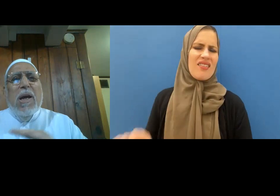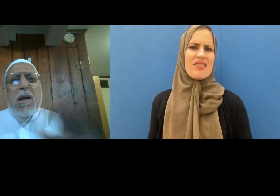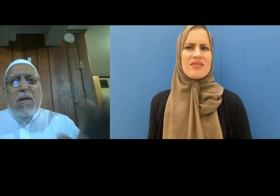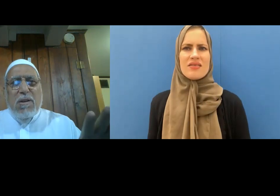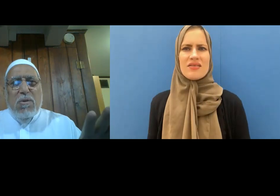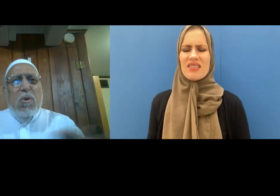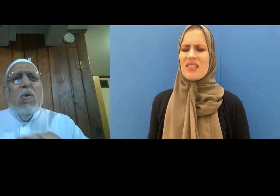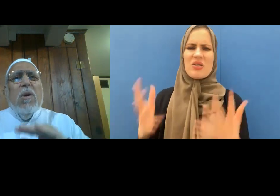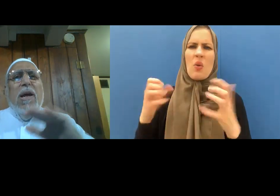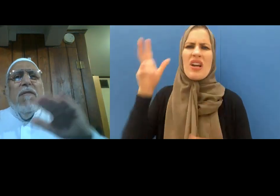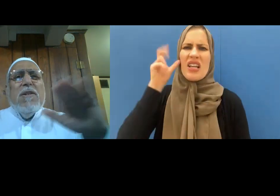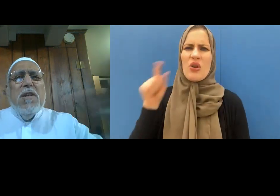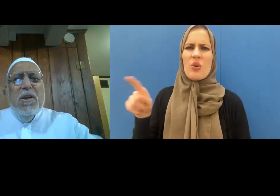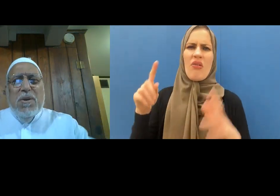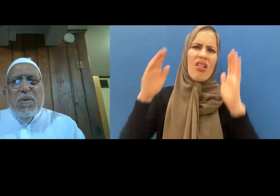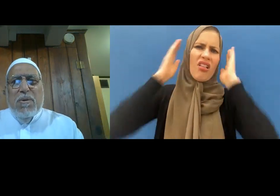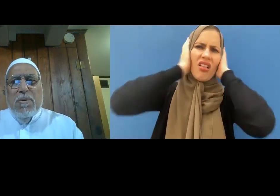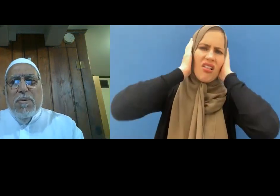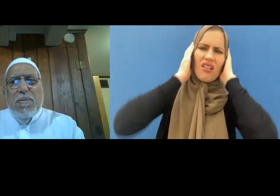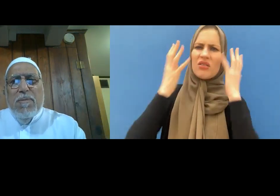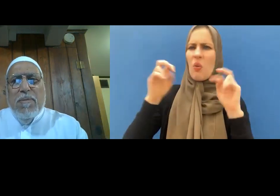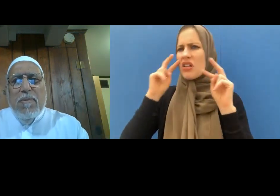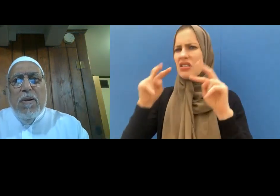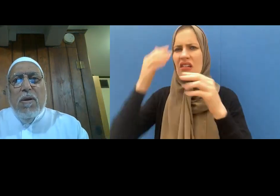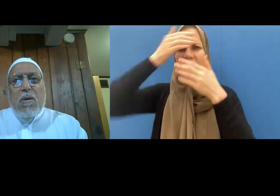don't want to hear you. We don't want to even see you.